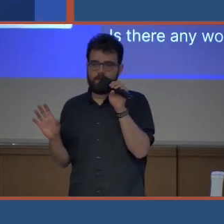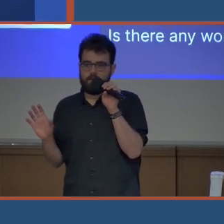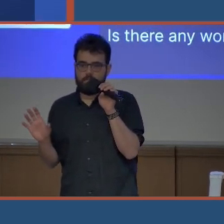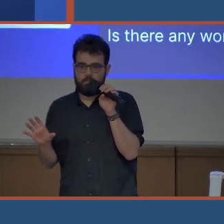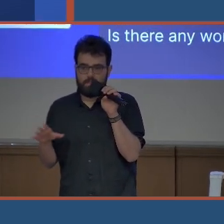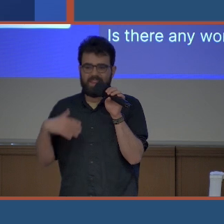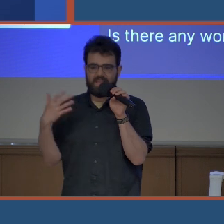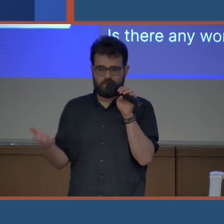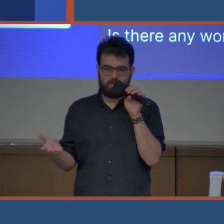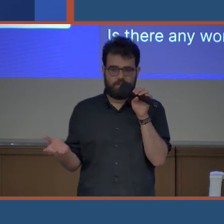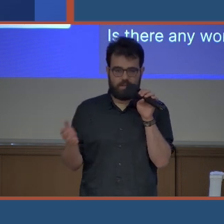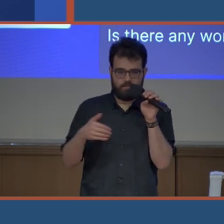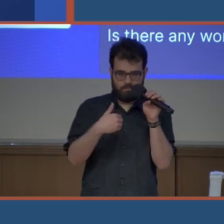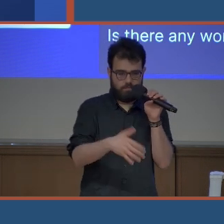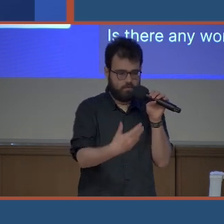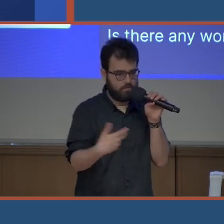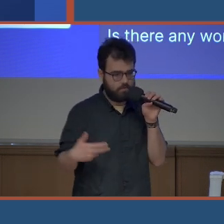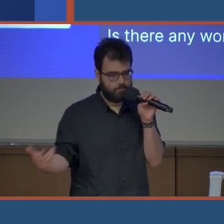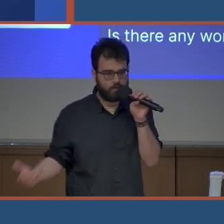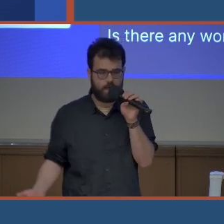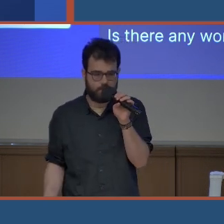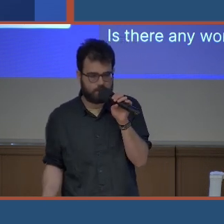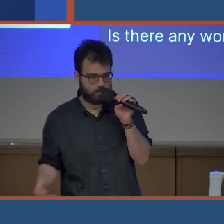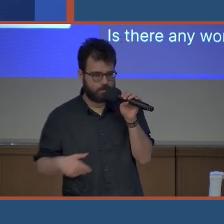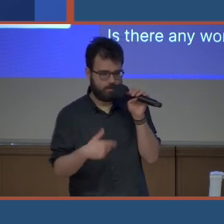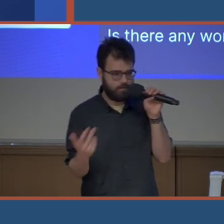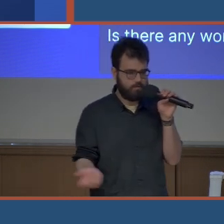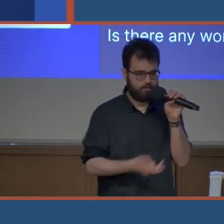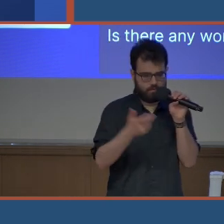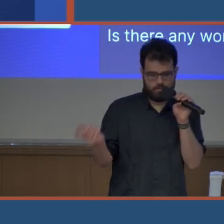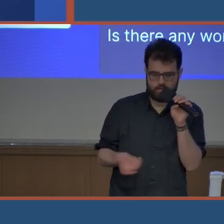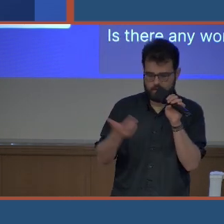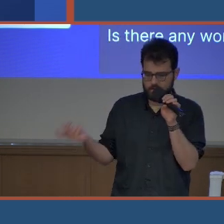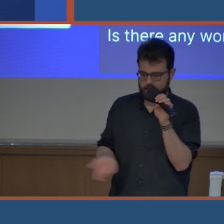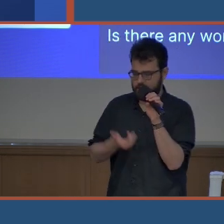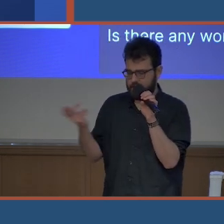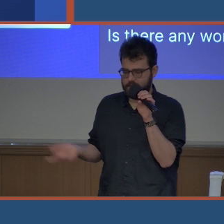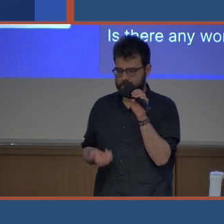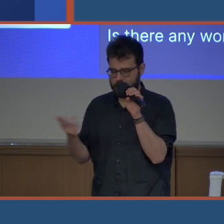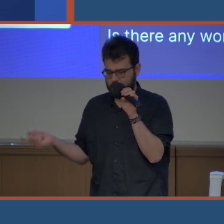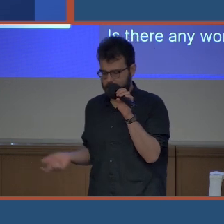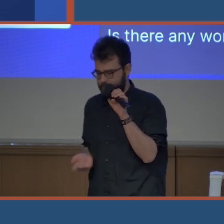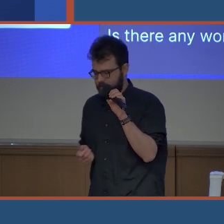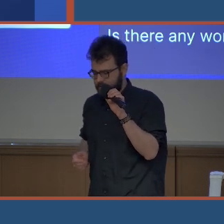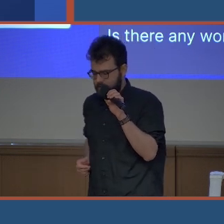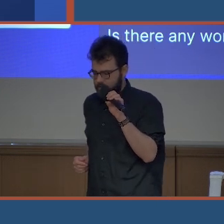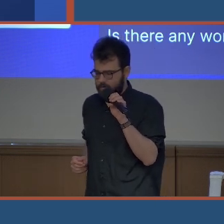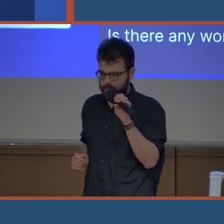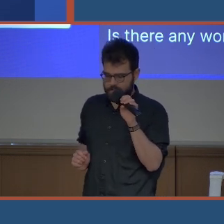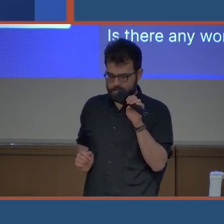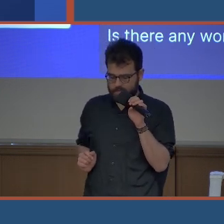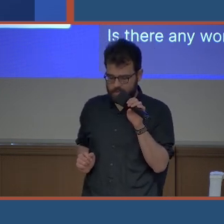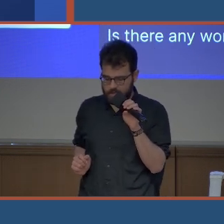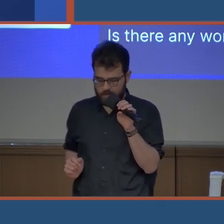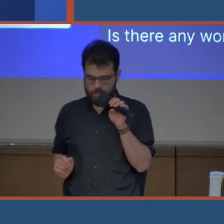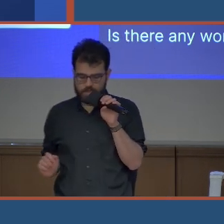acquired later than the vocabulary or these syntactic